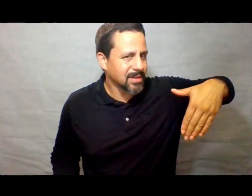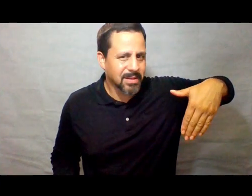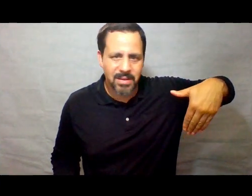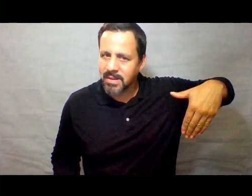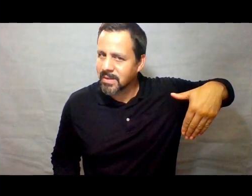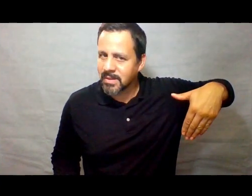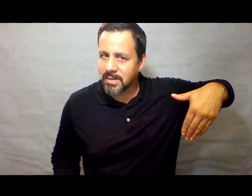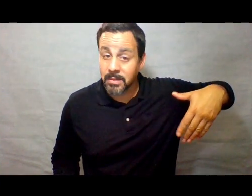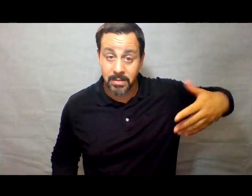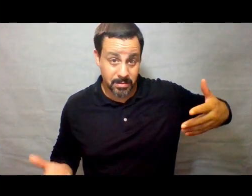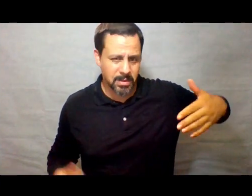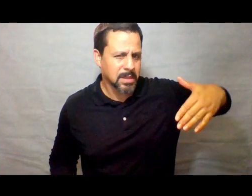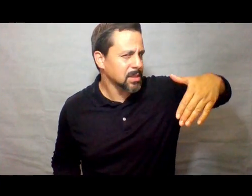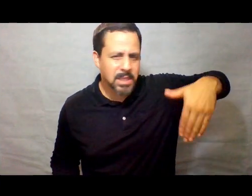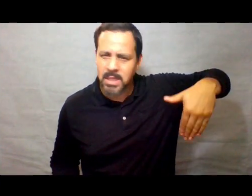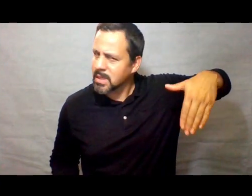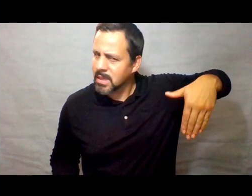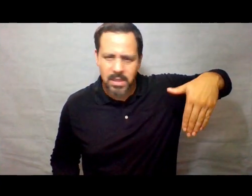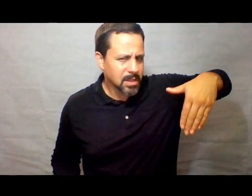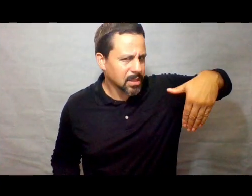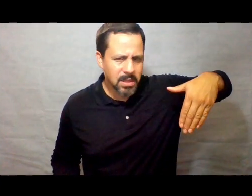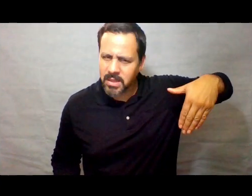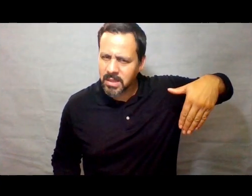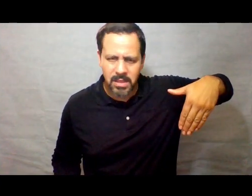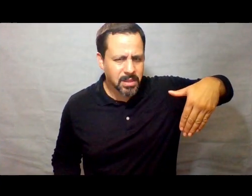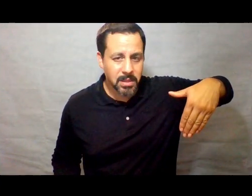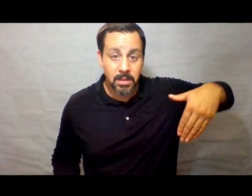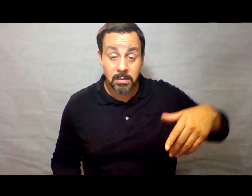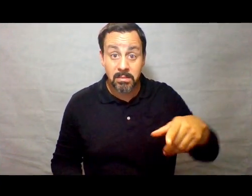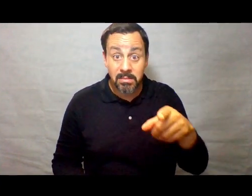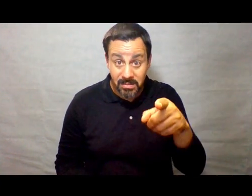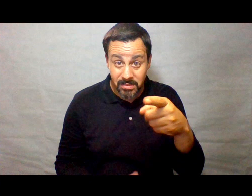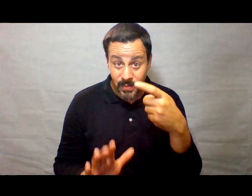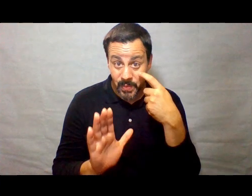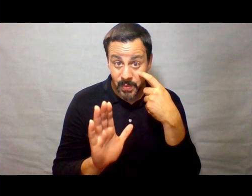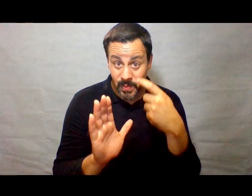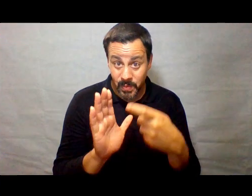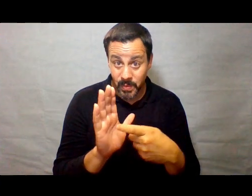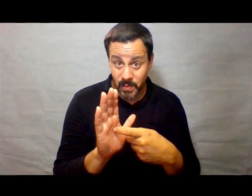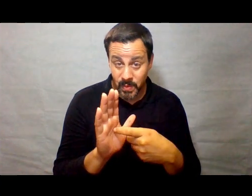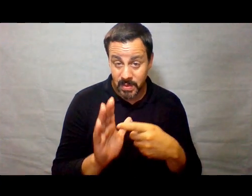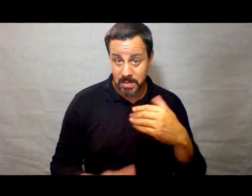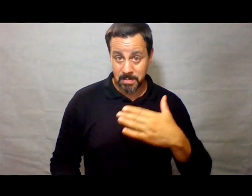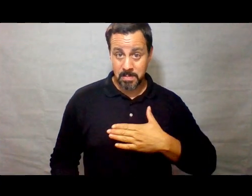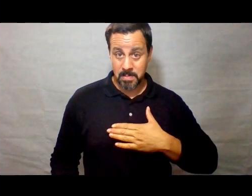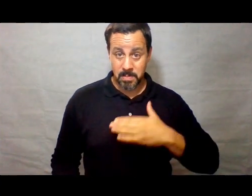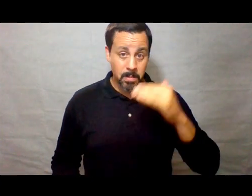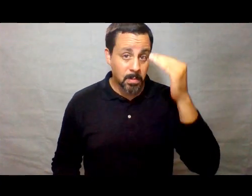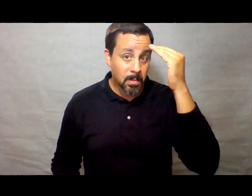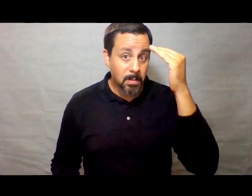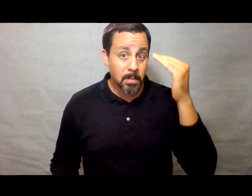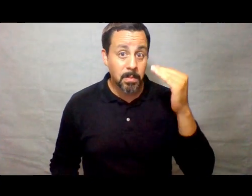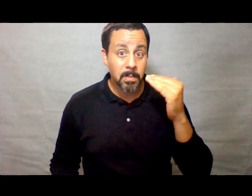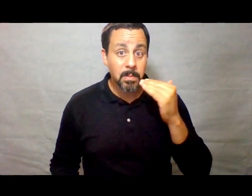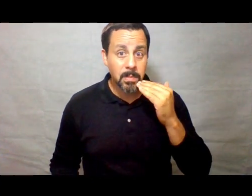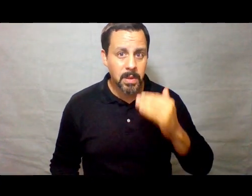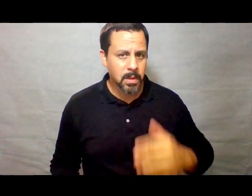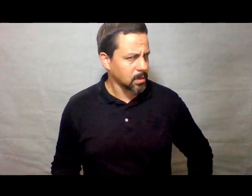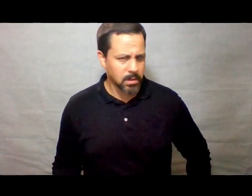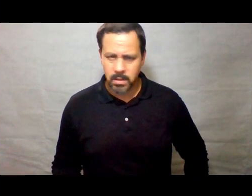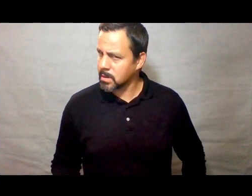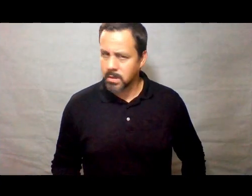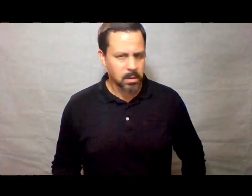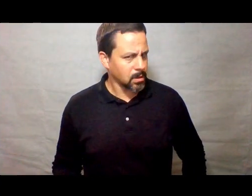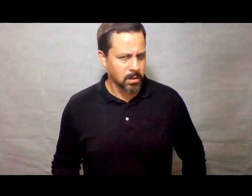The second one is not yet. See? Not yet. So I hope